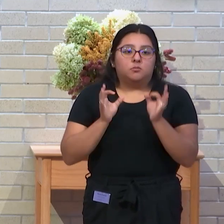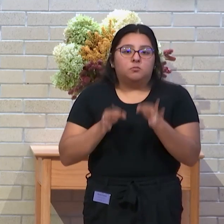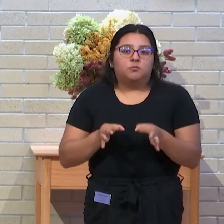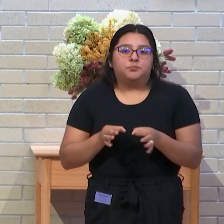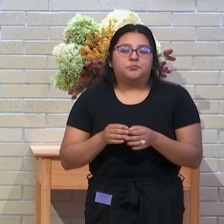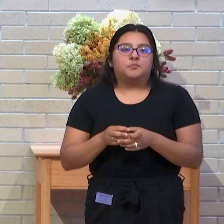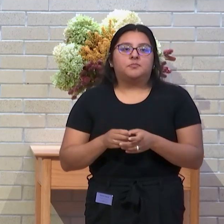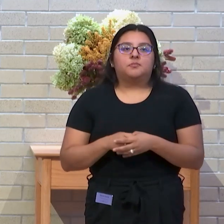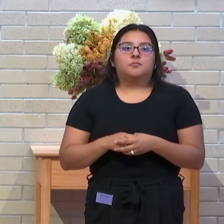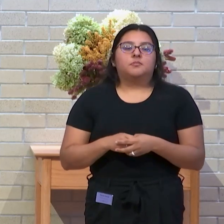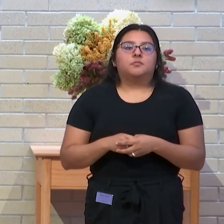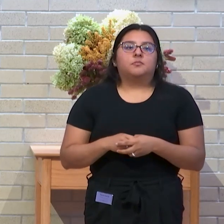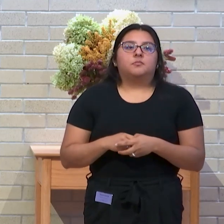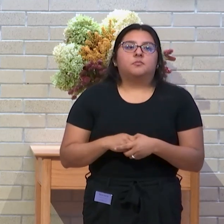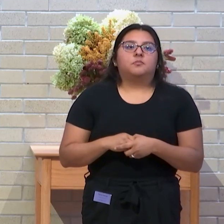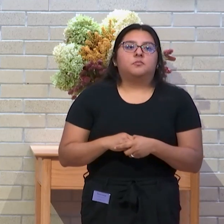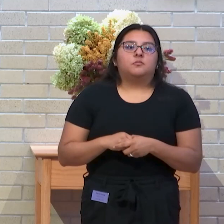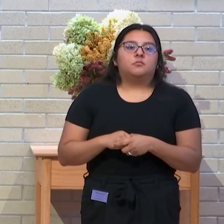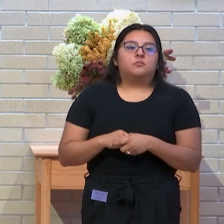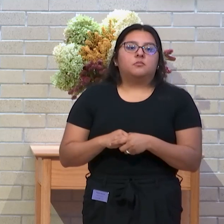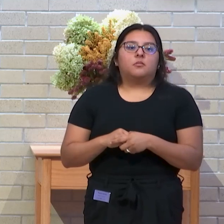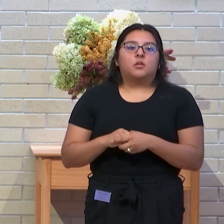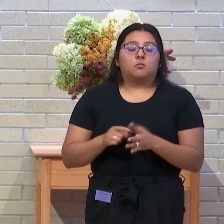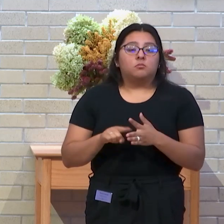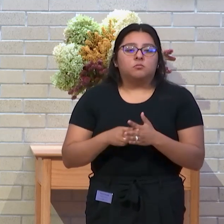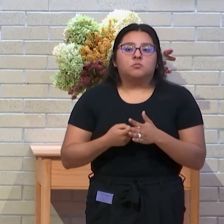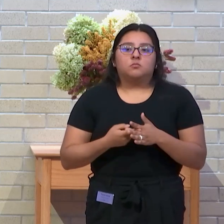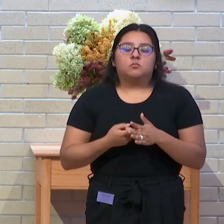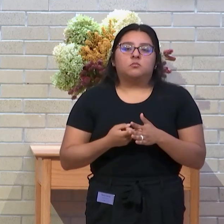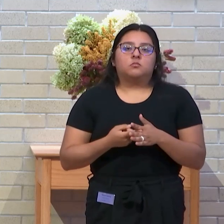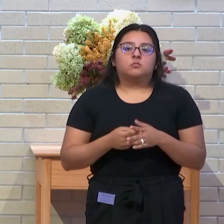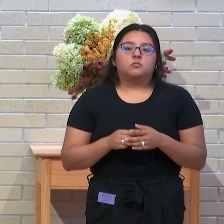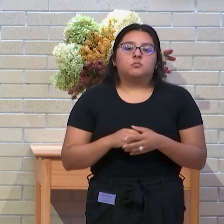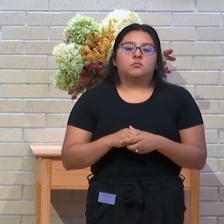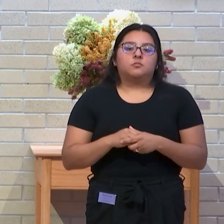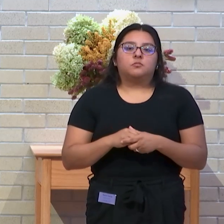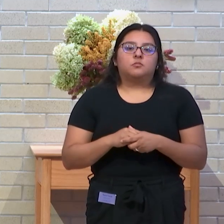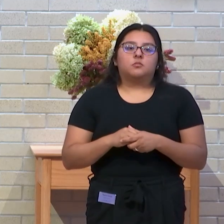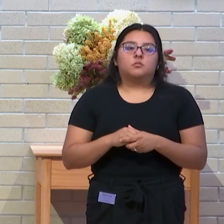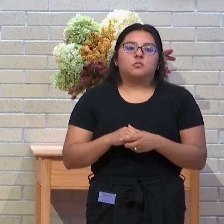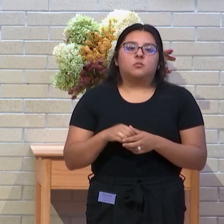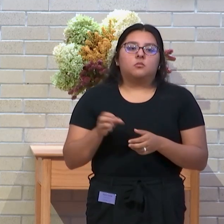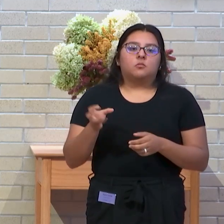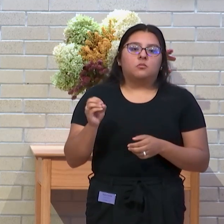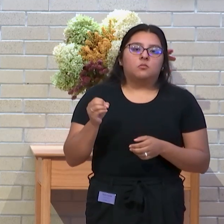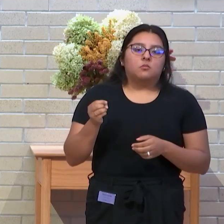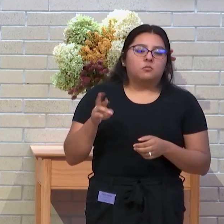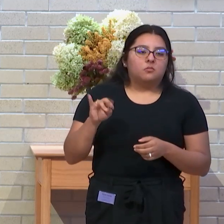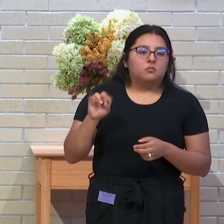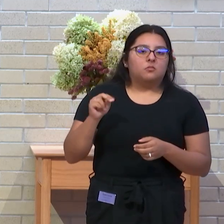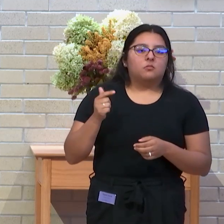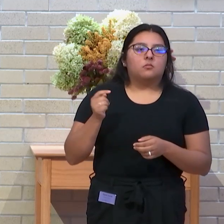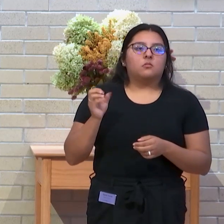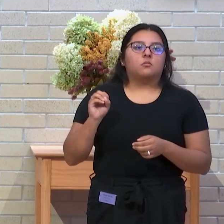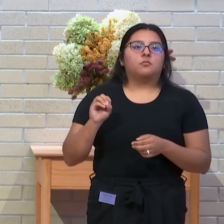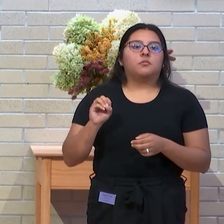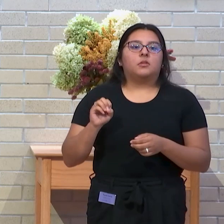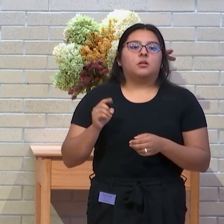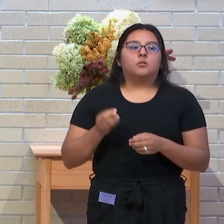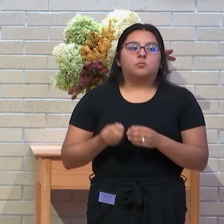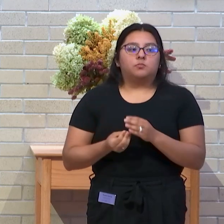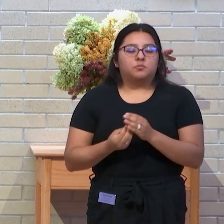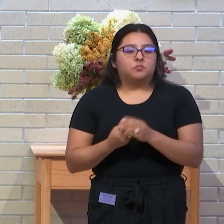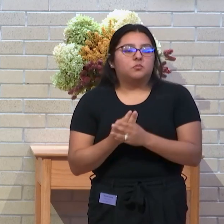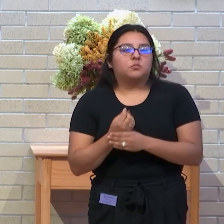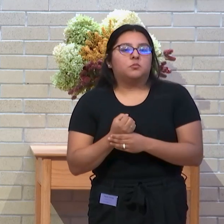that at that time. So, and we start the orientation for it right away in the spring